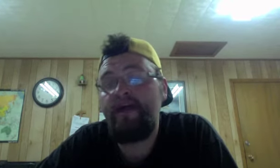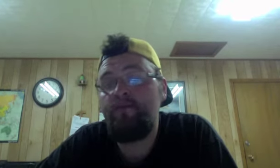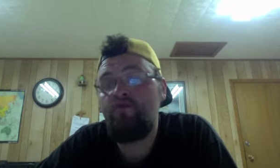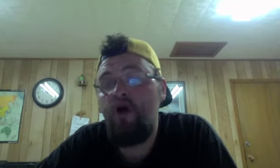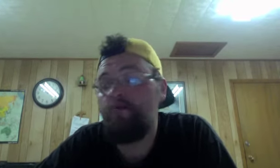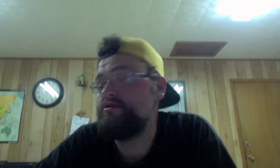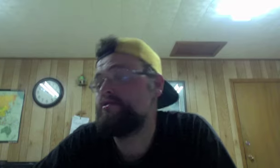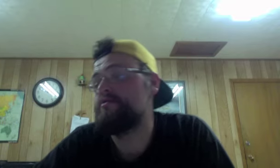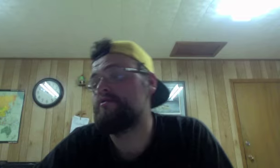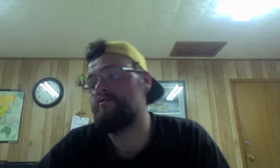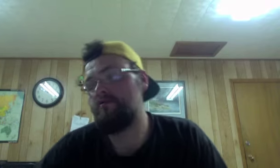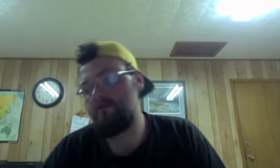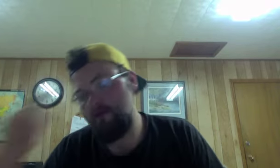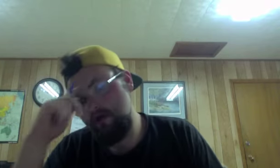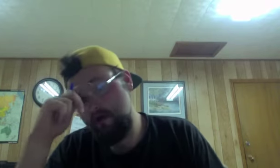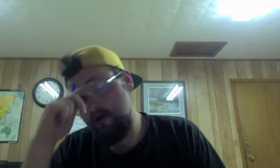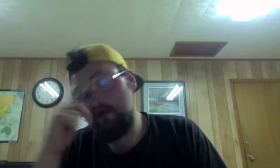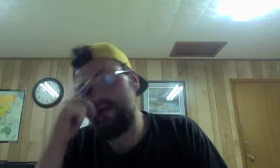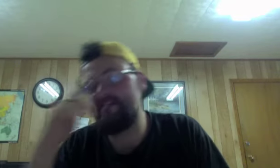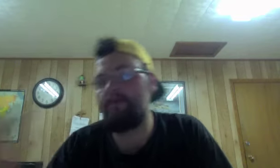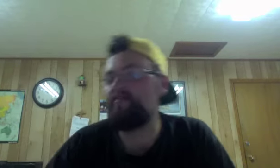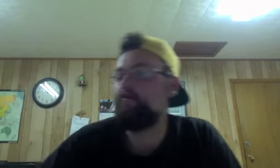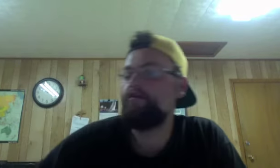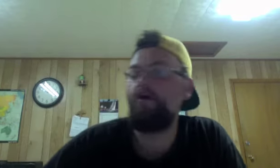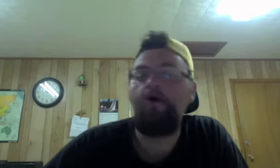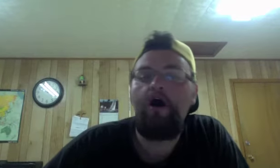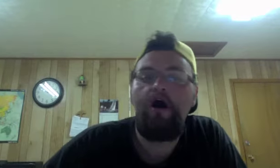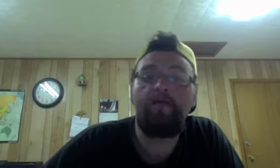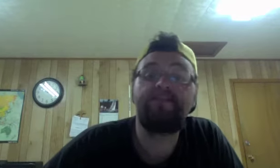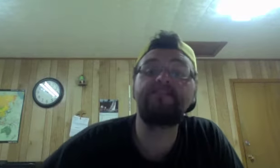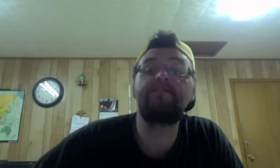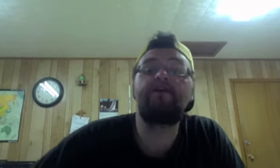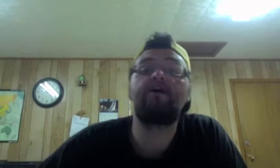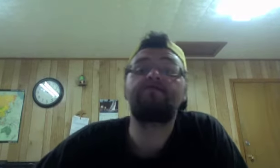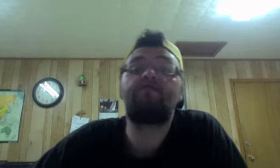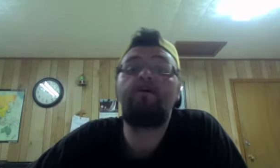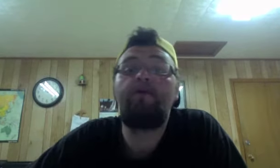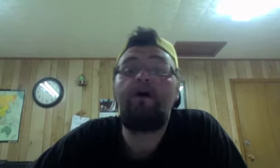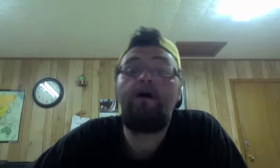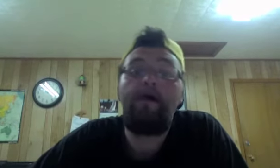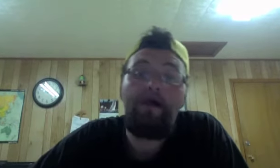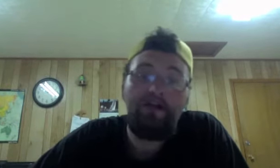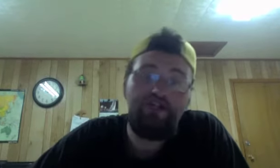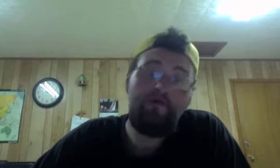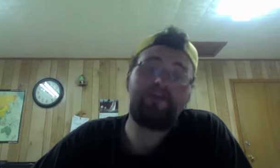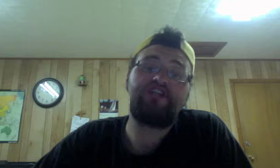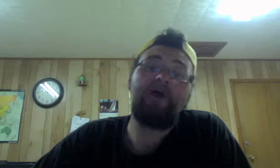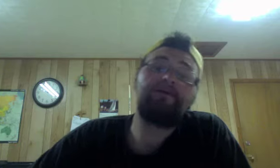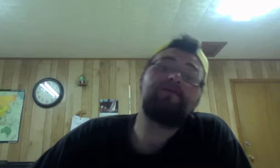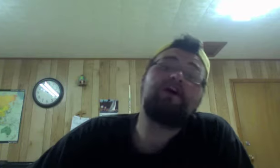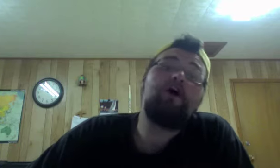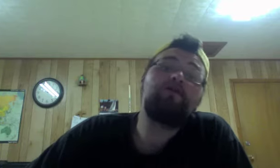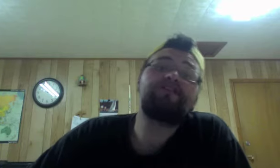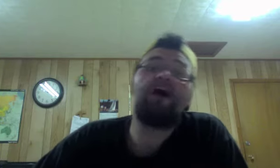Blue Bombers like I said before though um 67 yards from uh G Roy Simon from the all-time